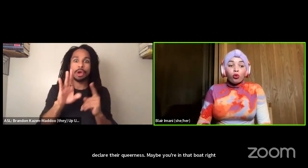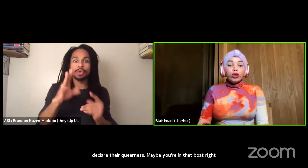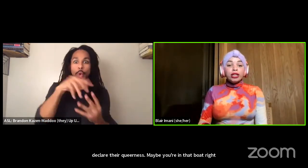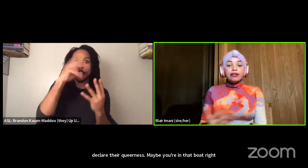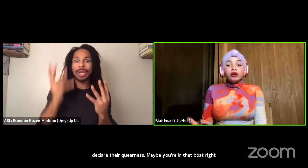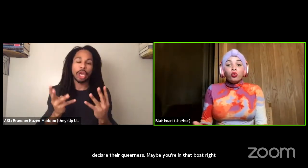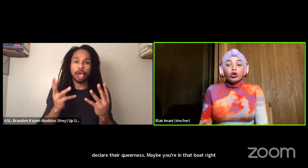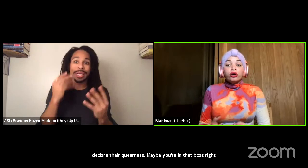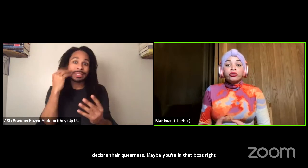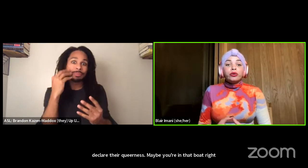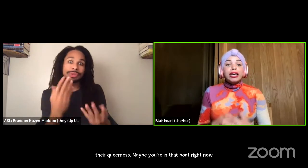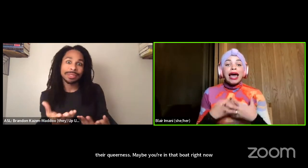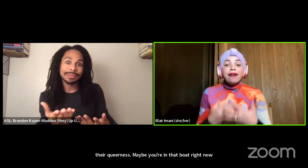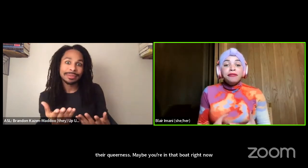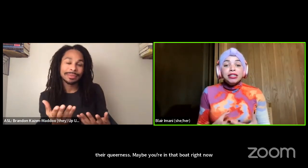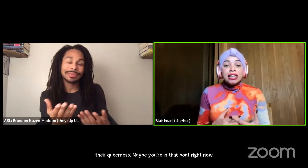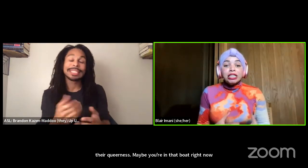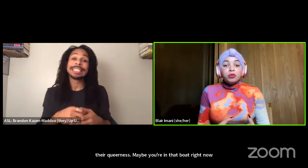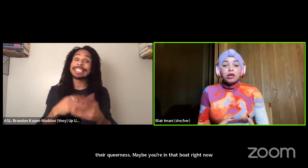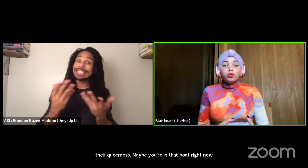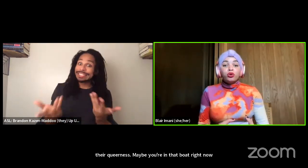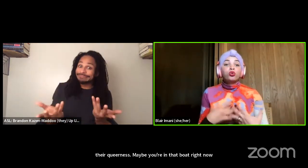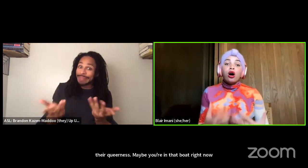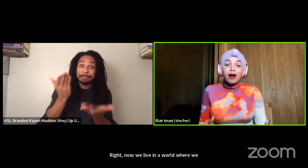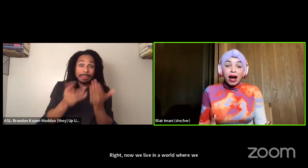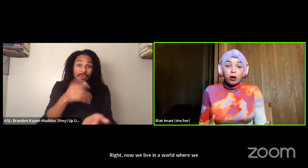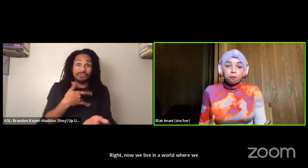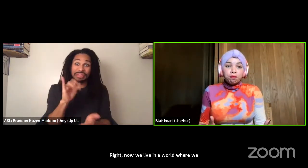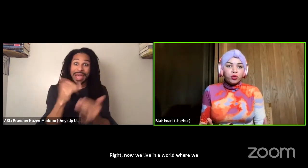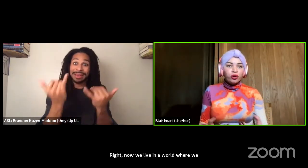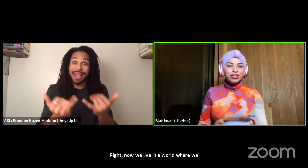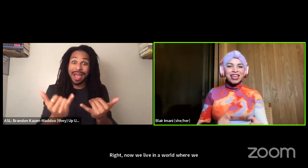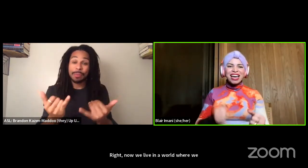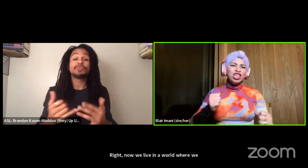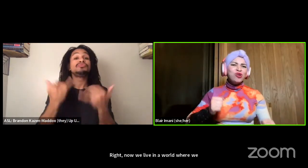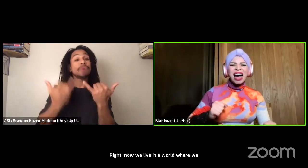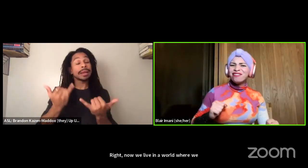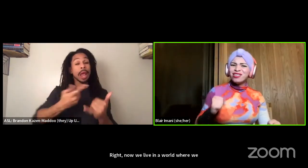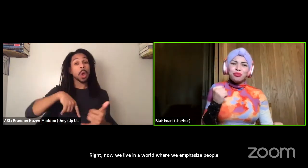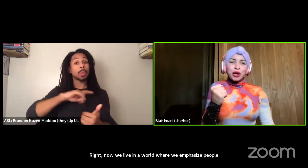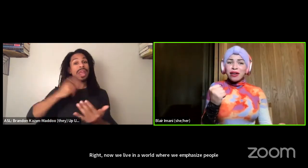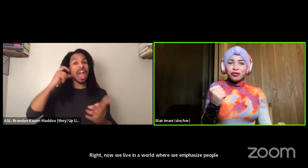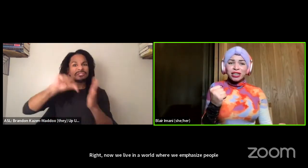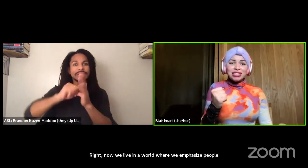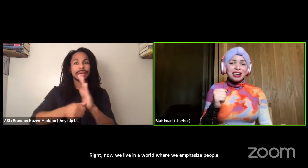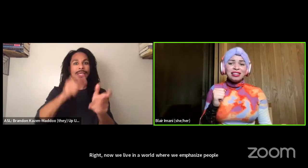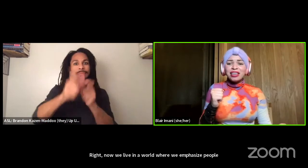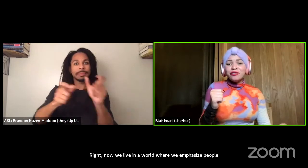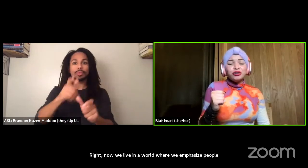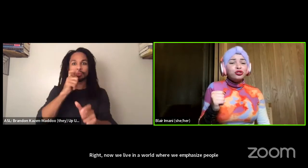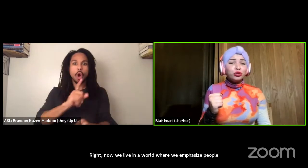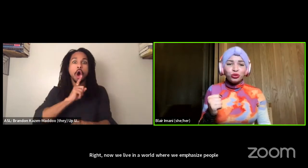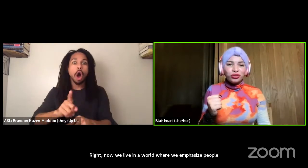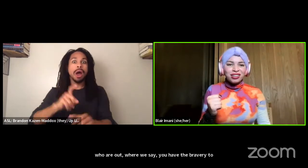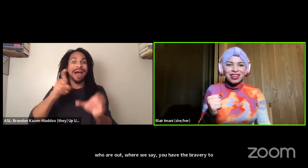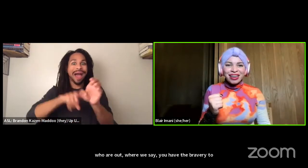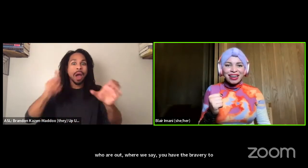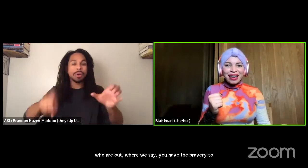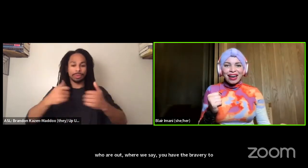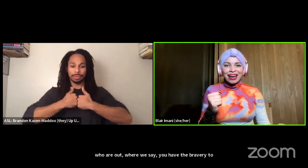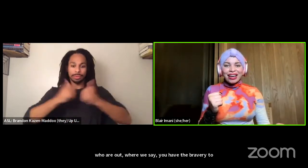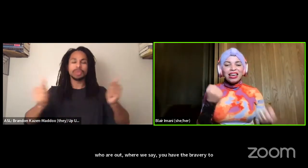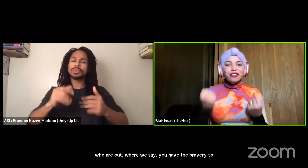Right now, we live in a world where we emphasize people who are out, where we say, you have the bravery to live your